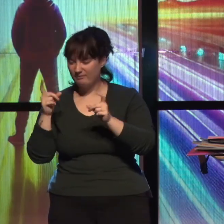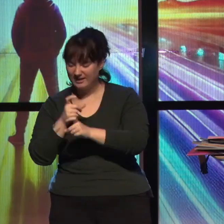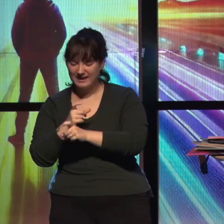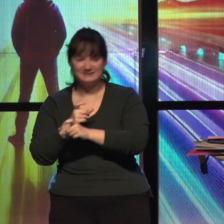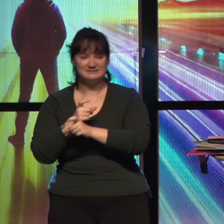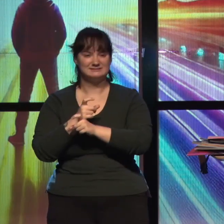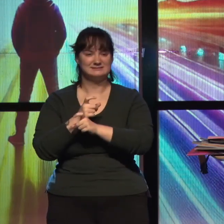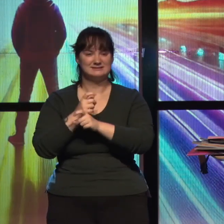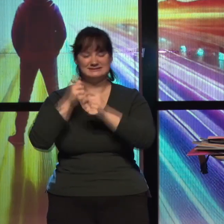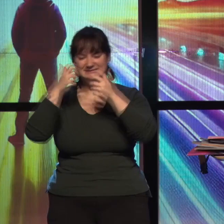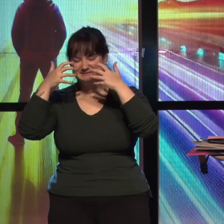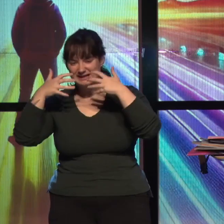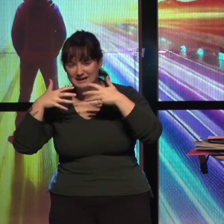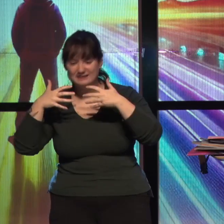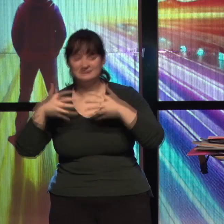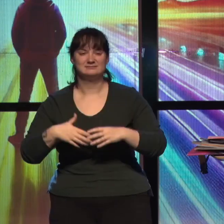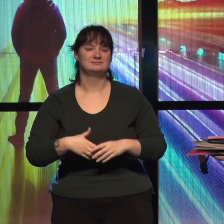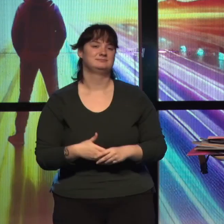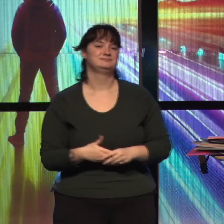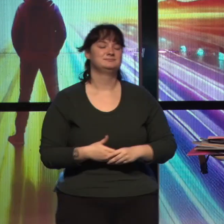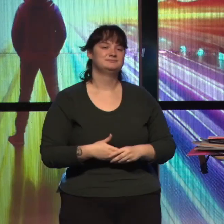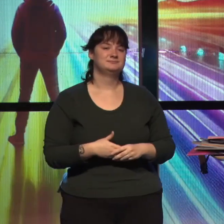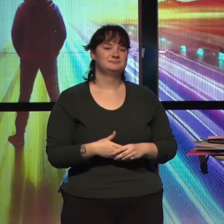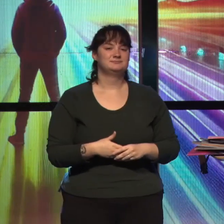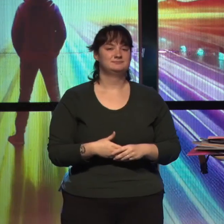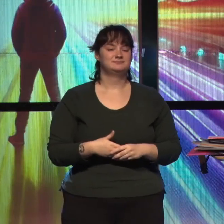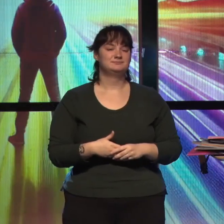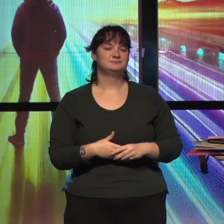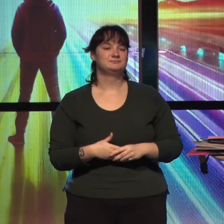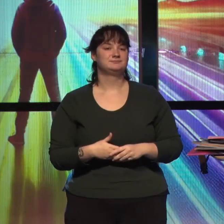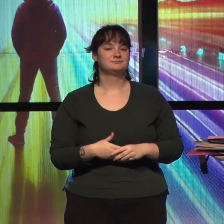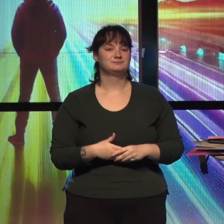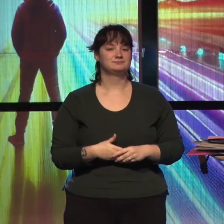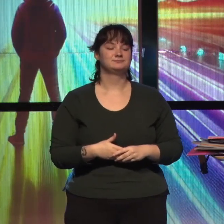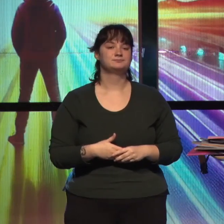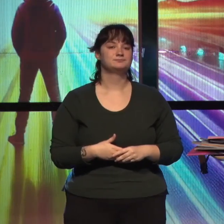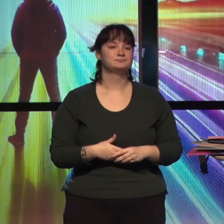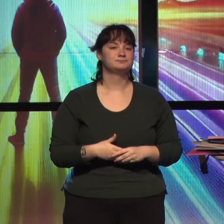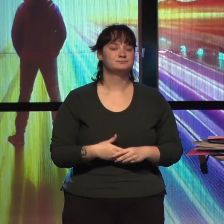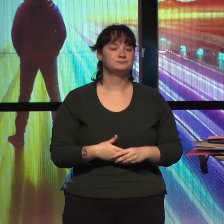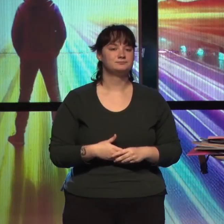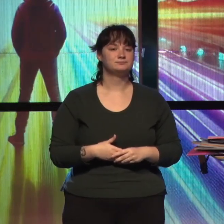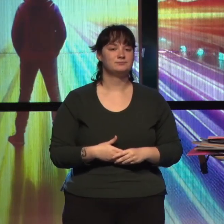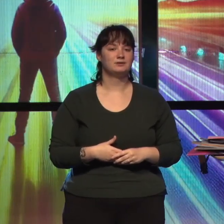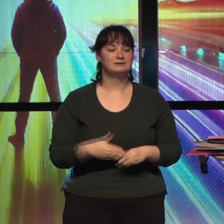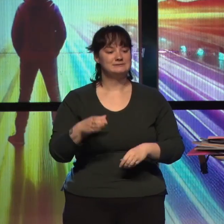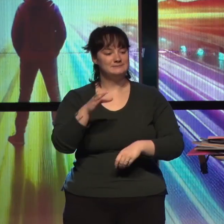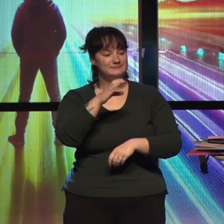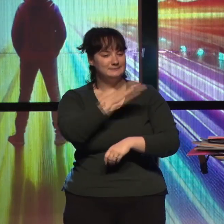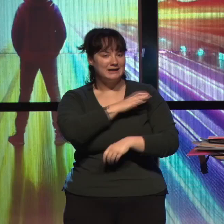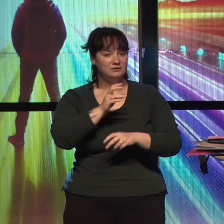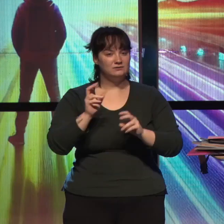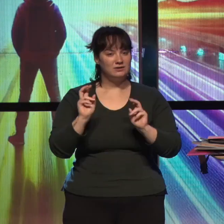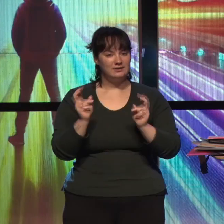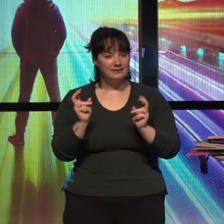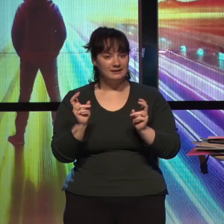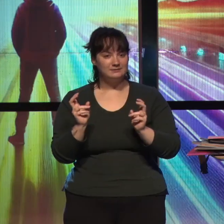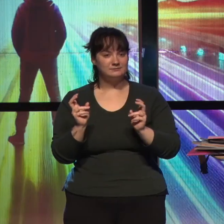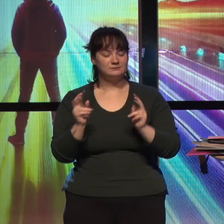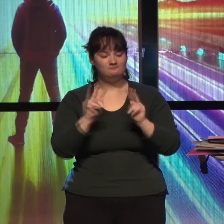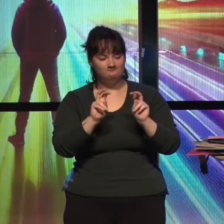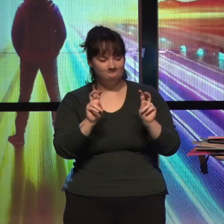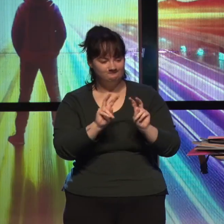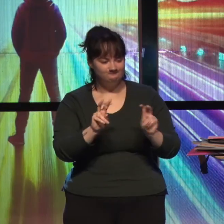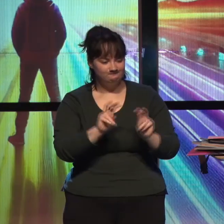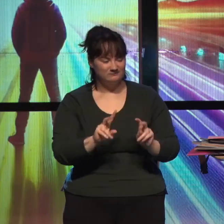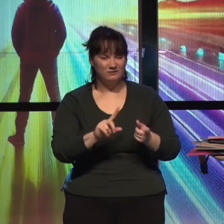her transformation that becomes, makes her become the wicked witch. And so these powerful themes get explored about what does it mean to be a friend?